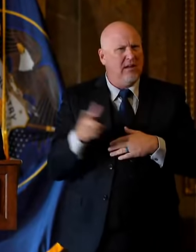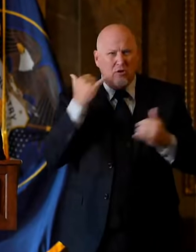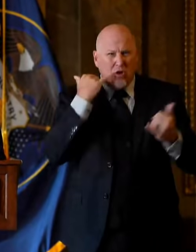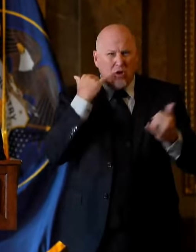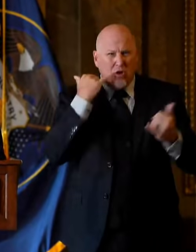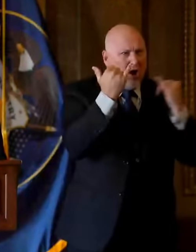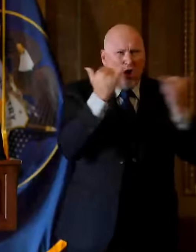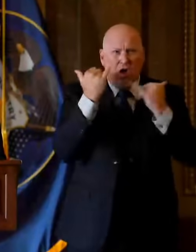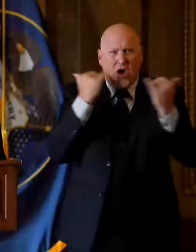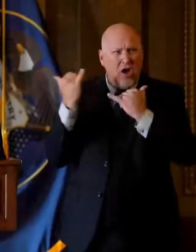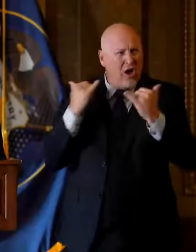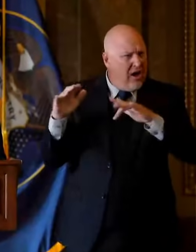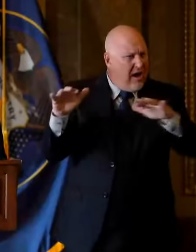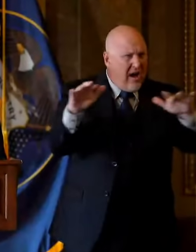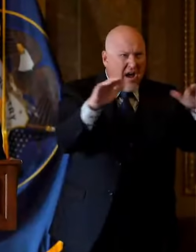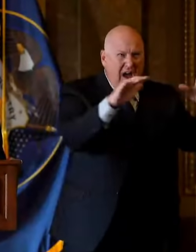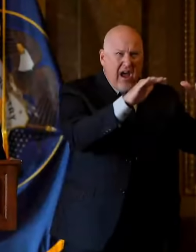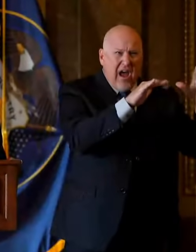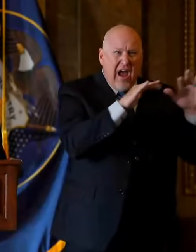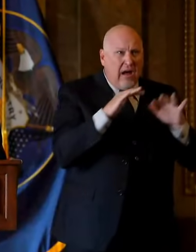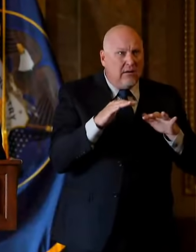the state for patients.